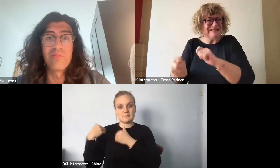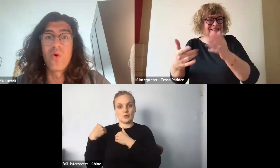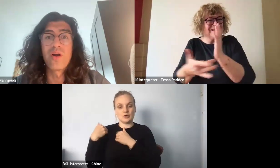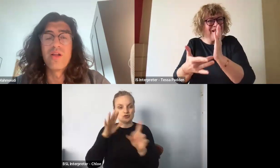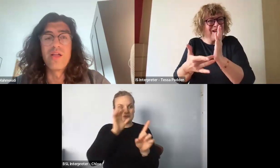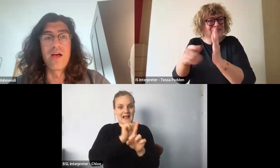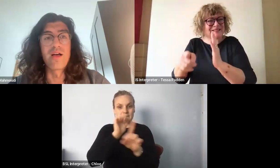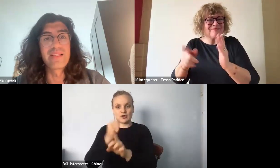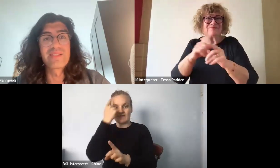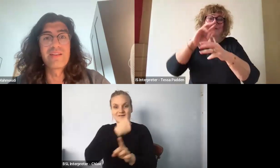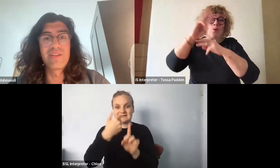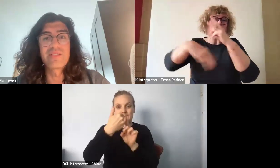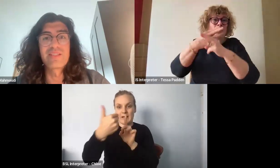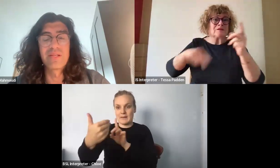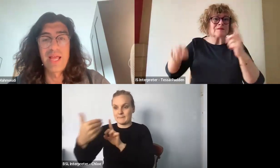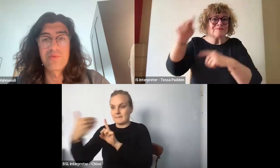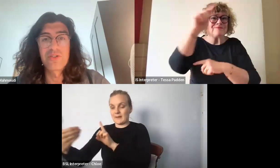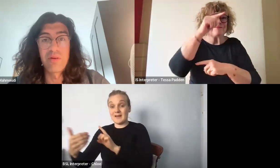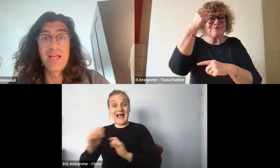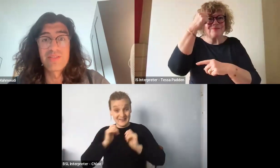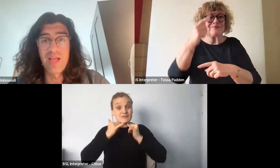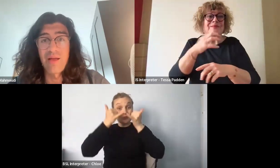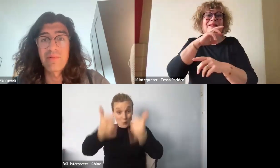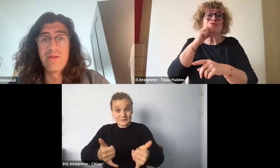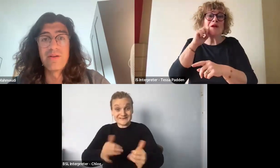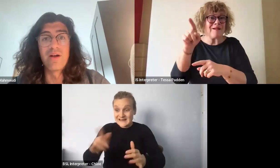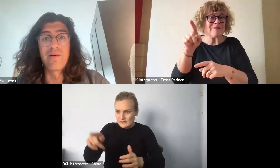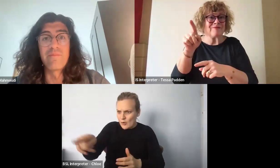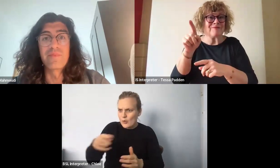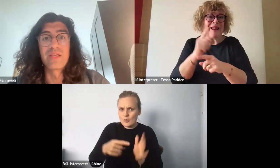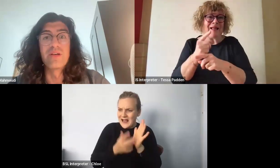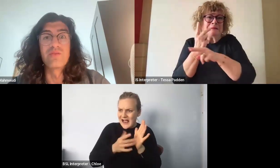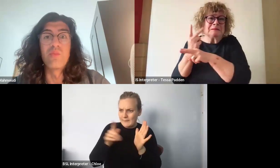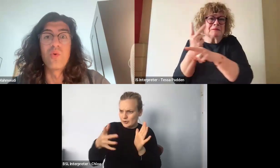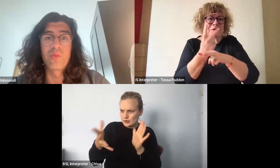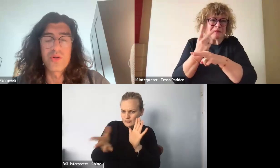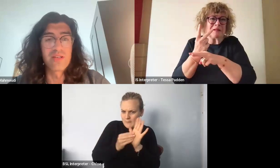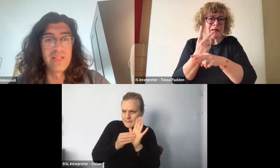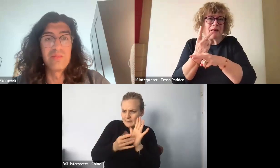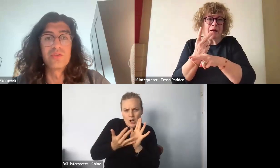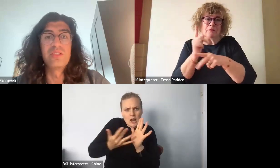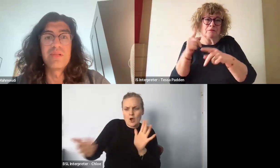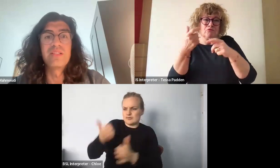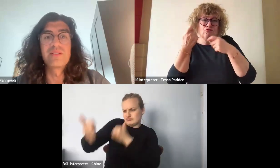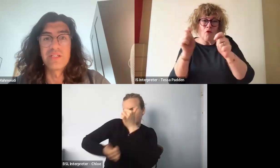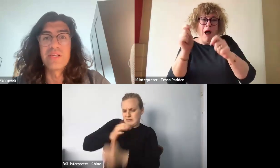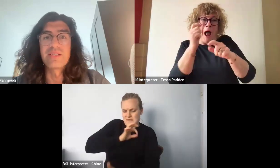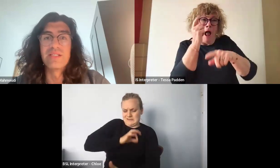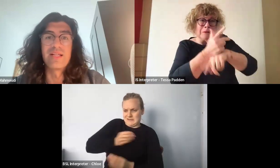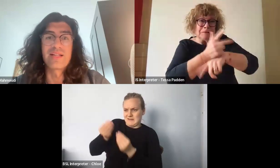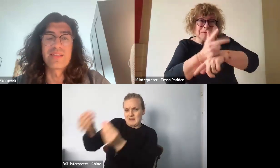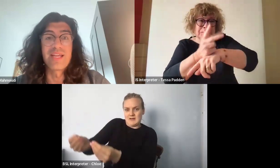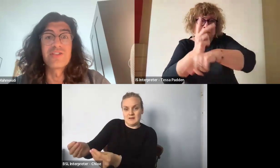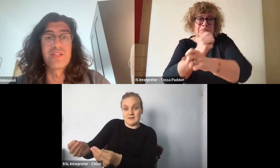for it. The more Palestinian faces have been captured by this app, the more rewards are available to the military